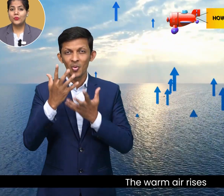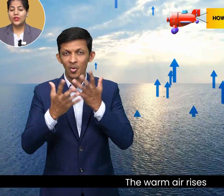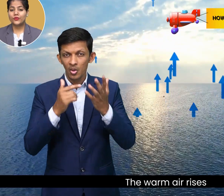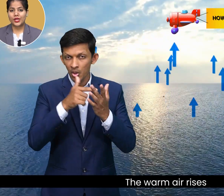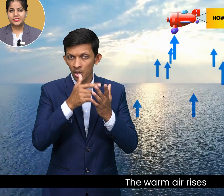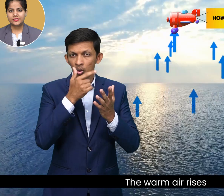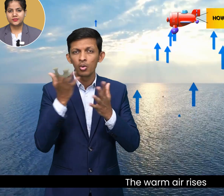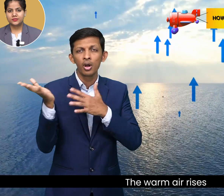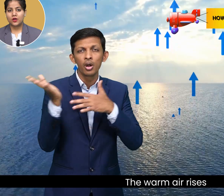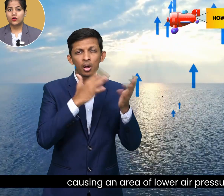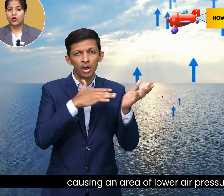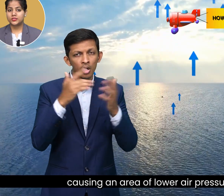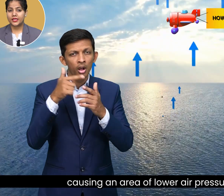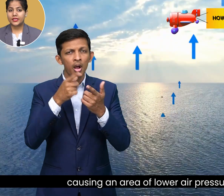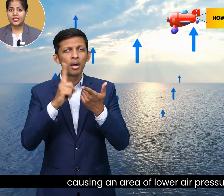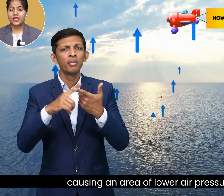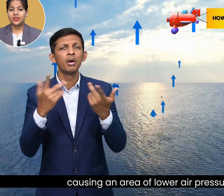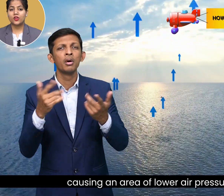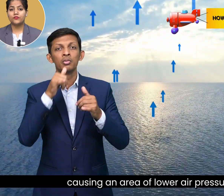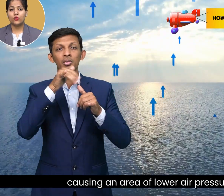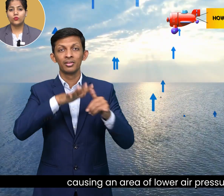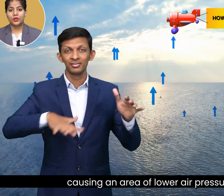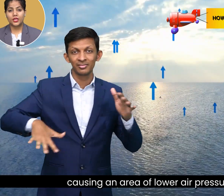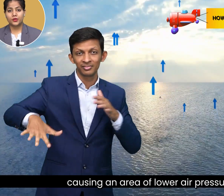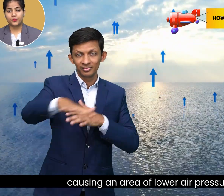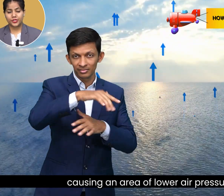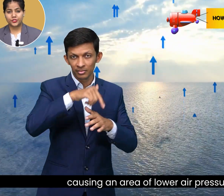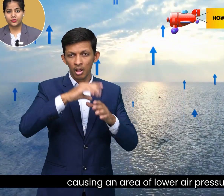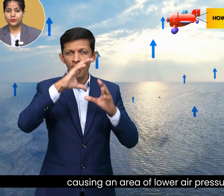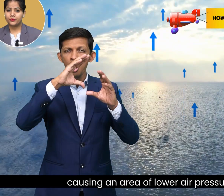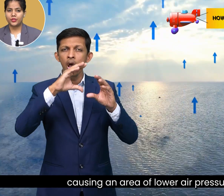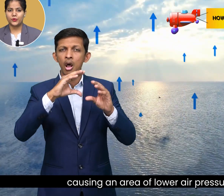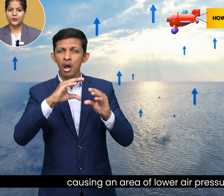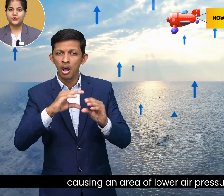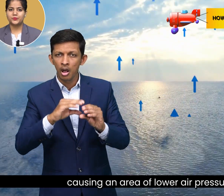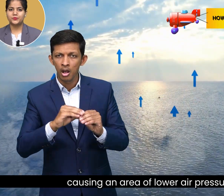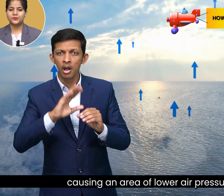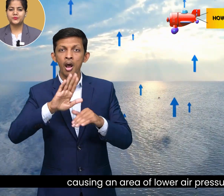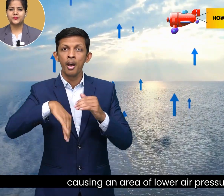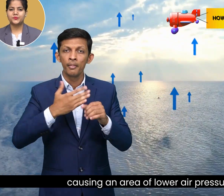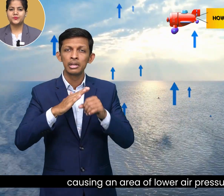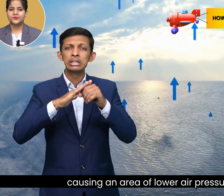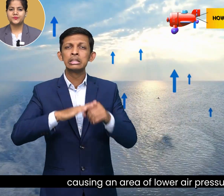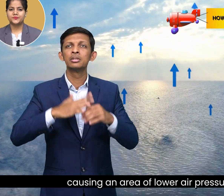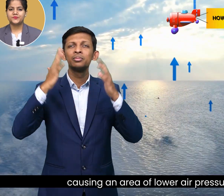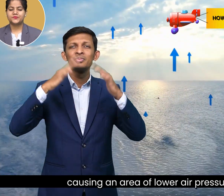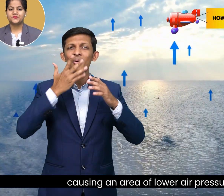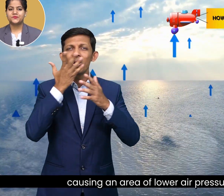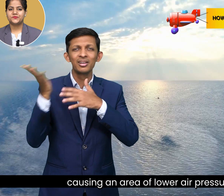The warm air rises, causing an area of lower air pressure below.